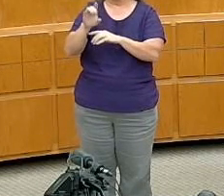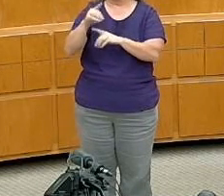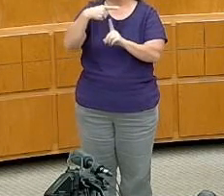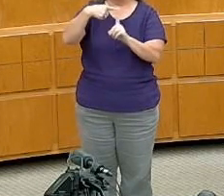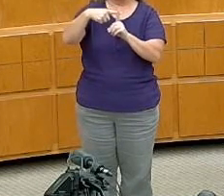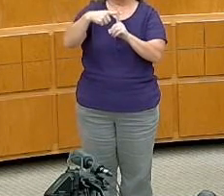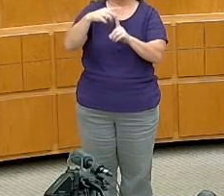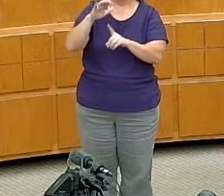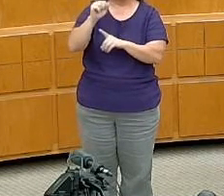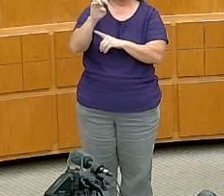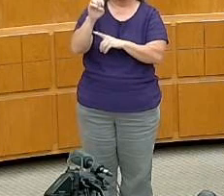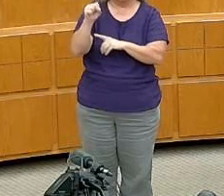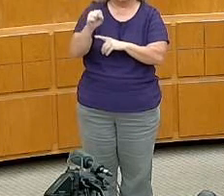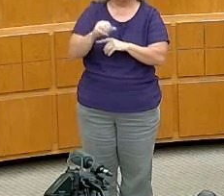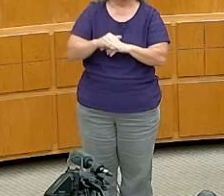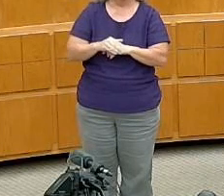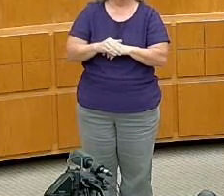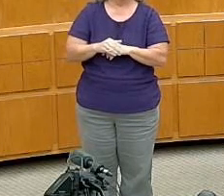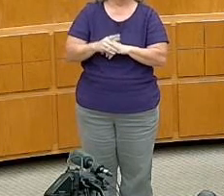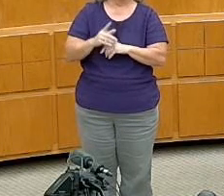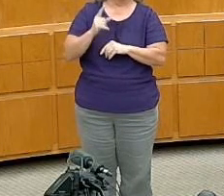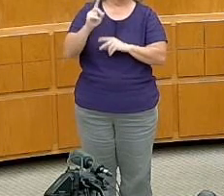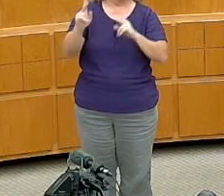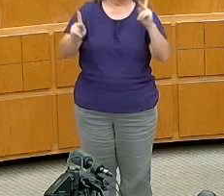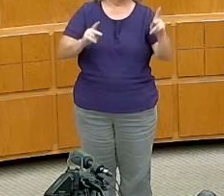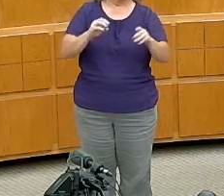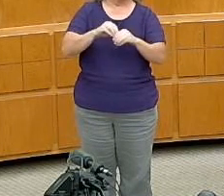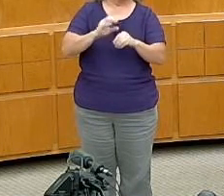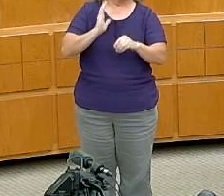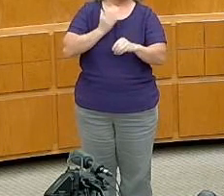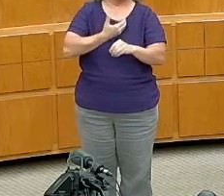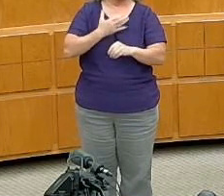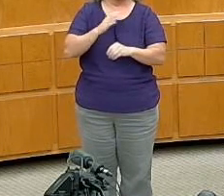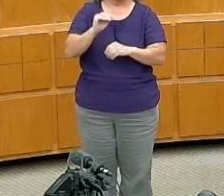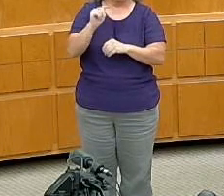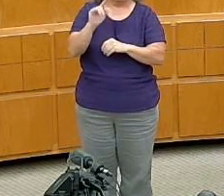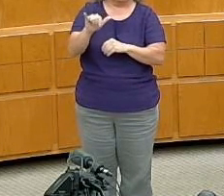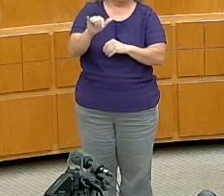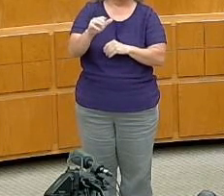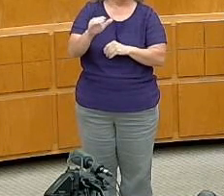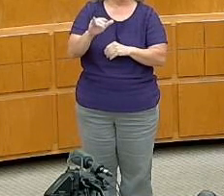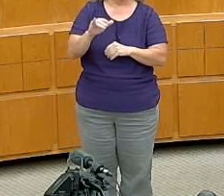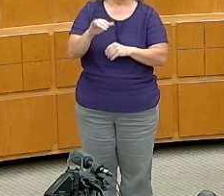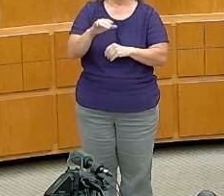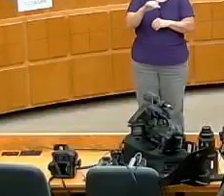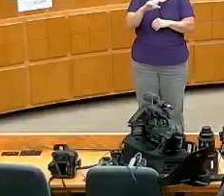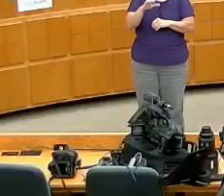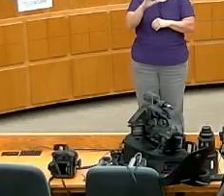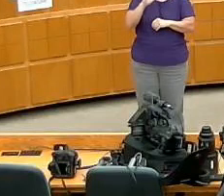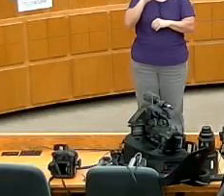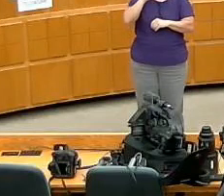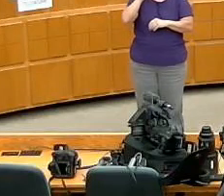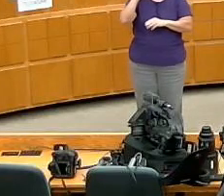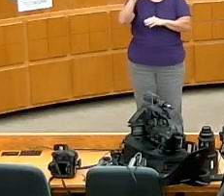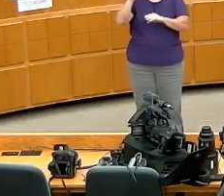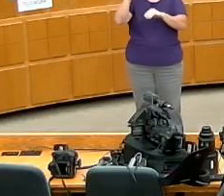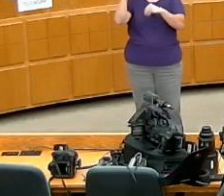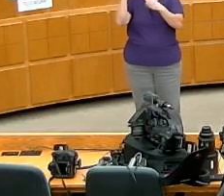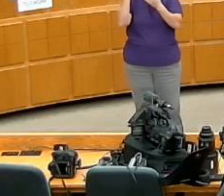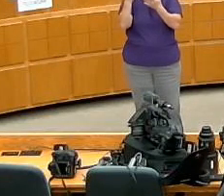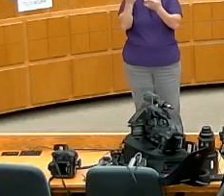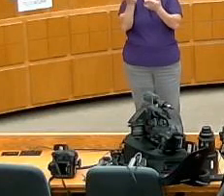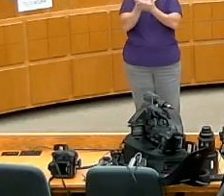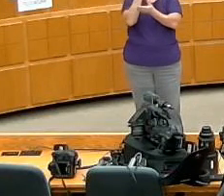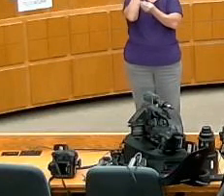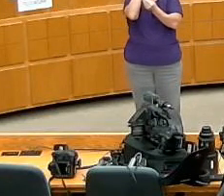positive cases for residents in Nueces County. And then I'm going to give a quick update on an initiative that Councilman Ben